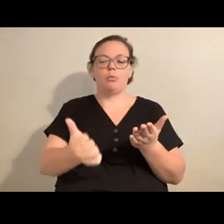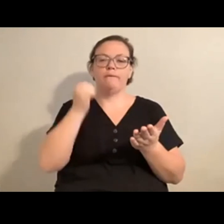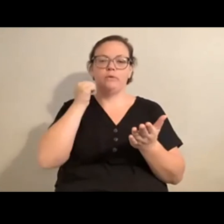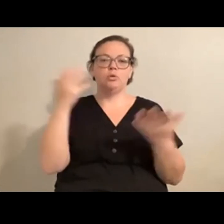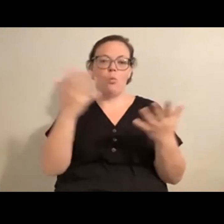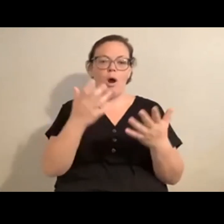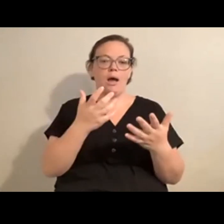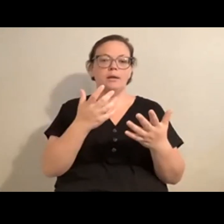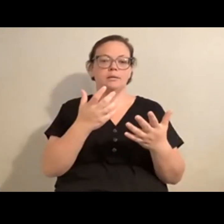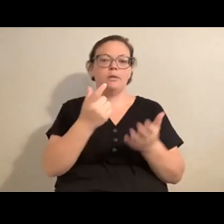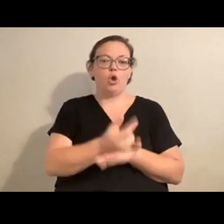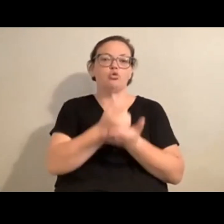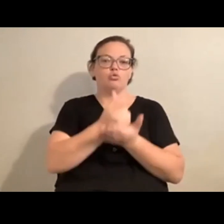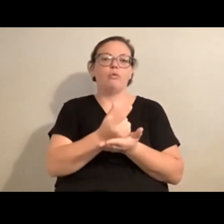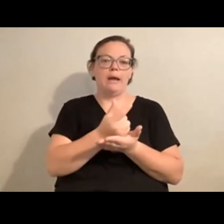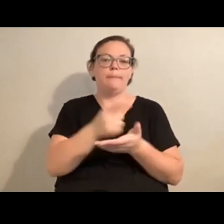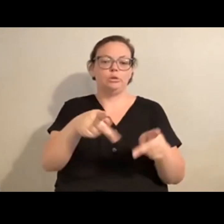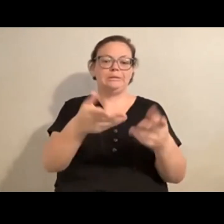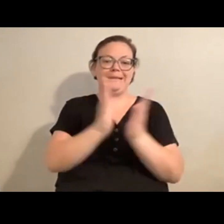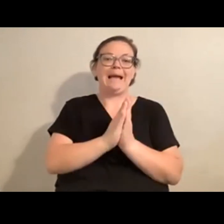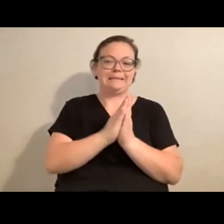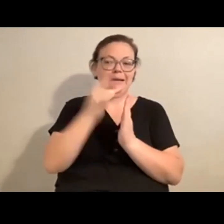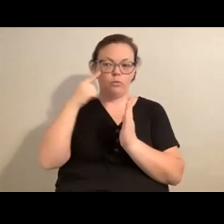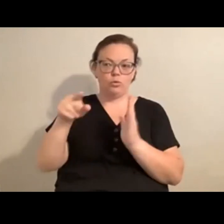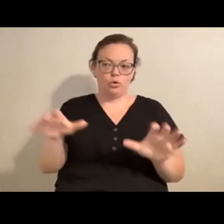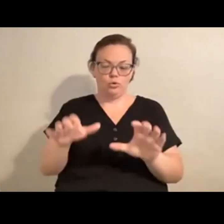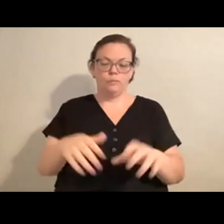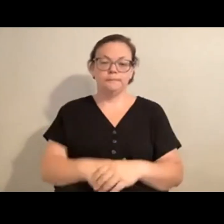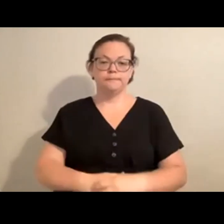residency fellowship application is asking of you.